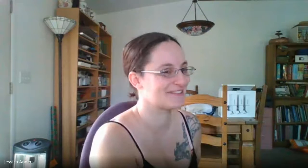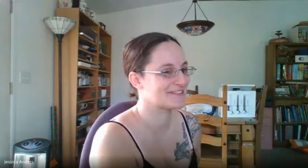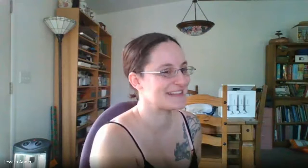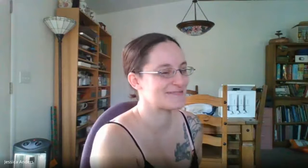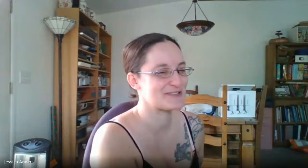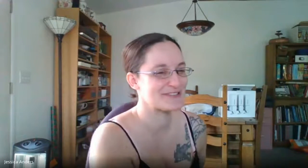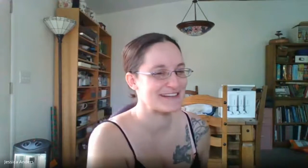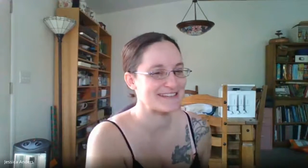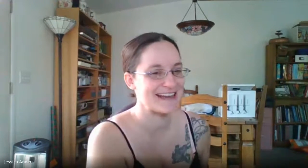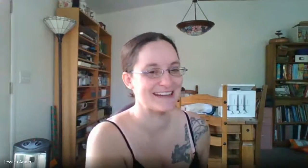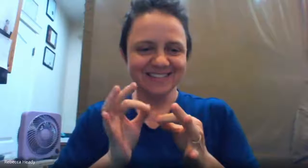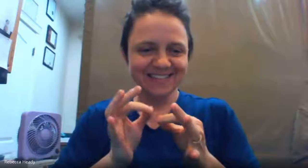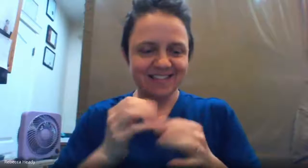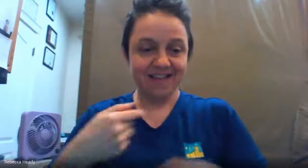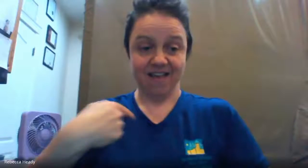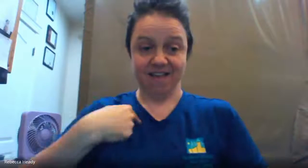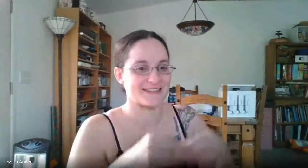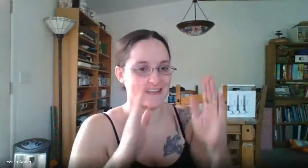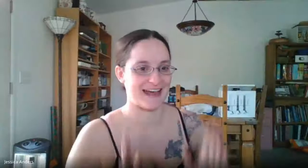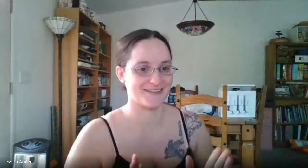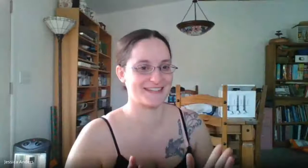think that's what you're This is referring to. what I signed. I fix house.